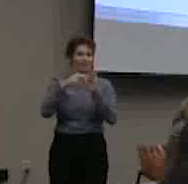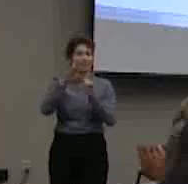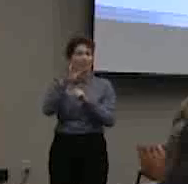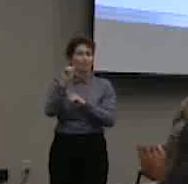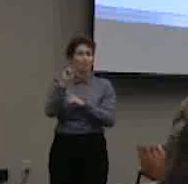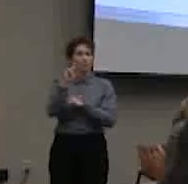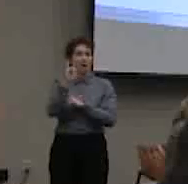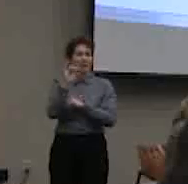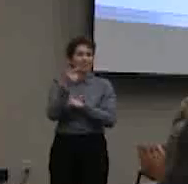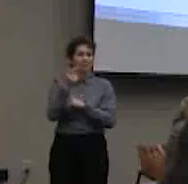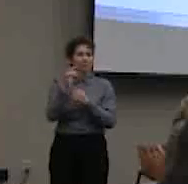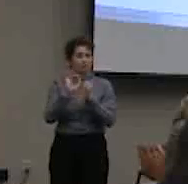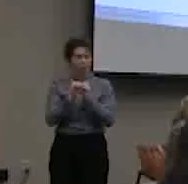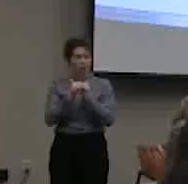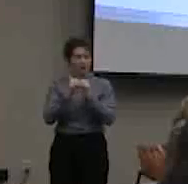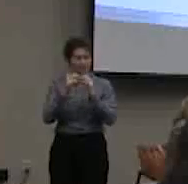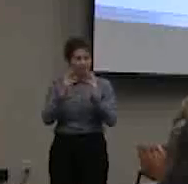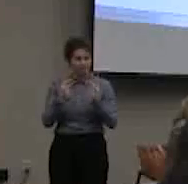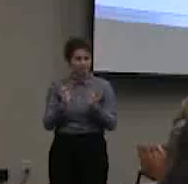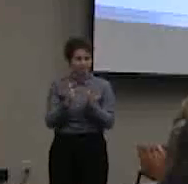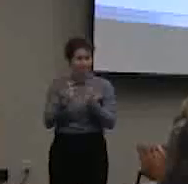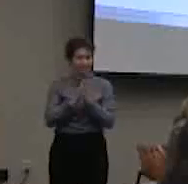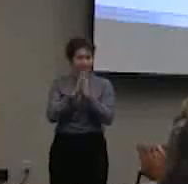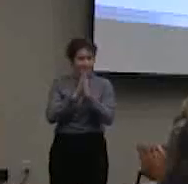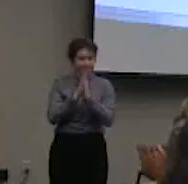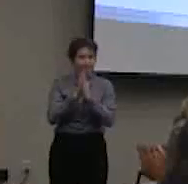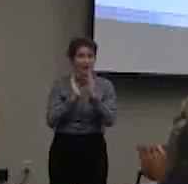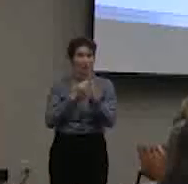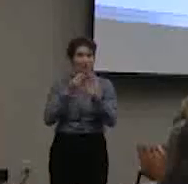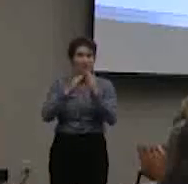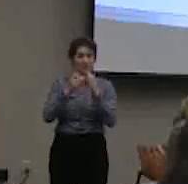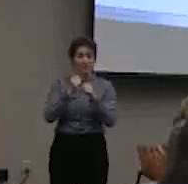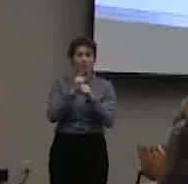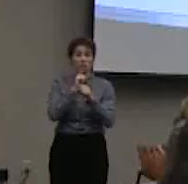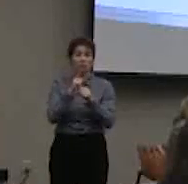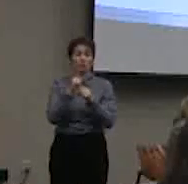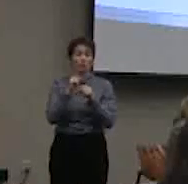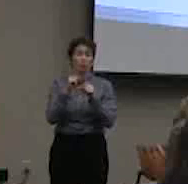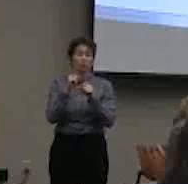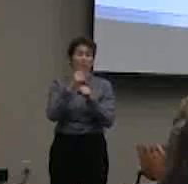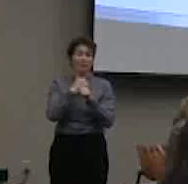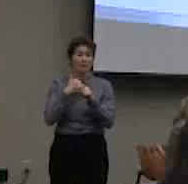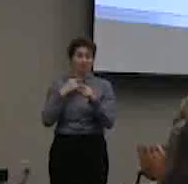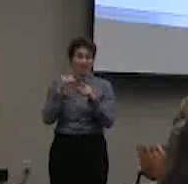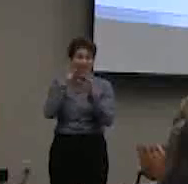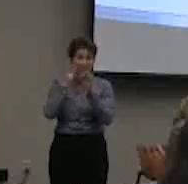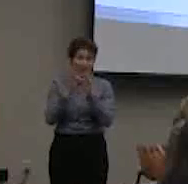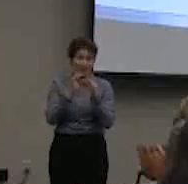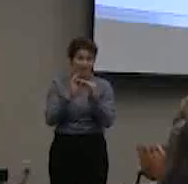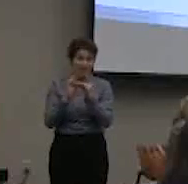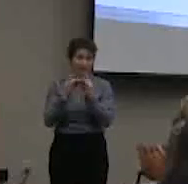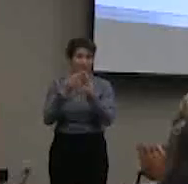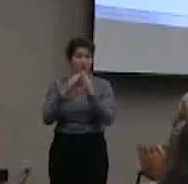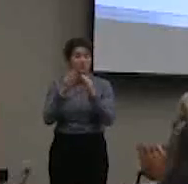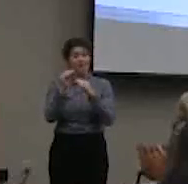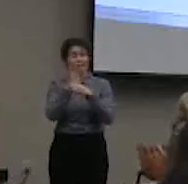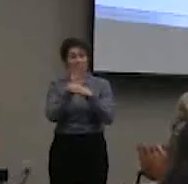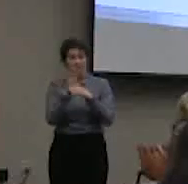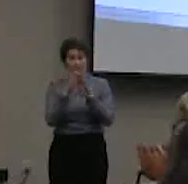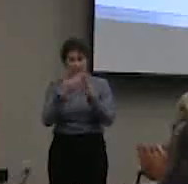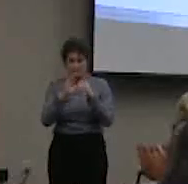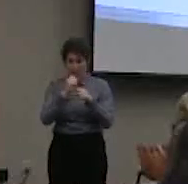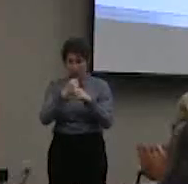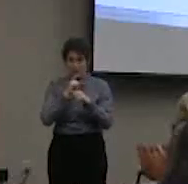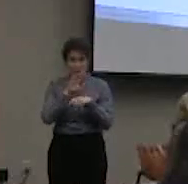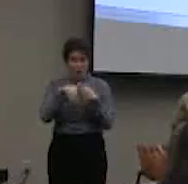re-energizing our community to make sure that members of the faith-based community, the business community, are all on board with what